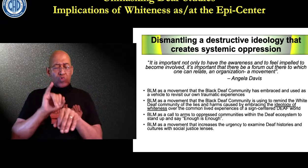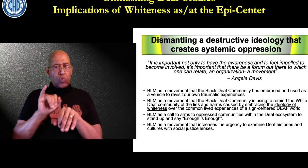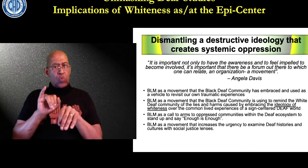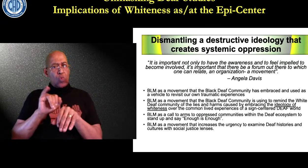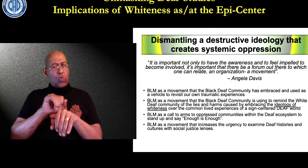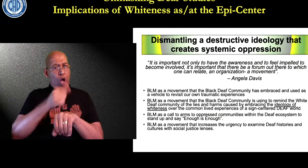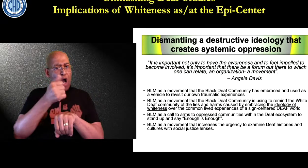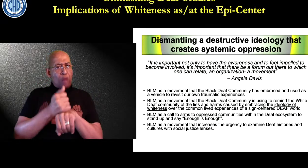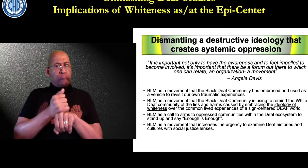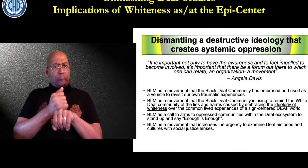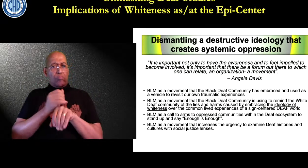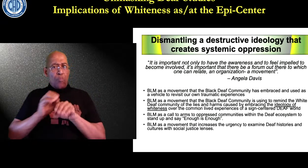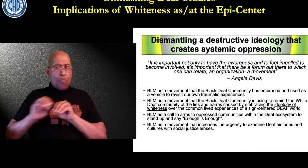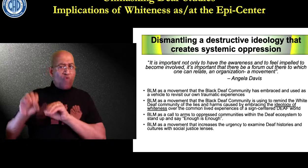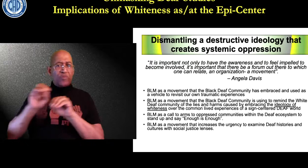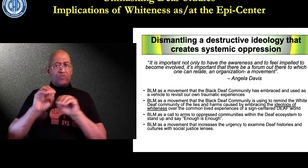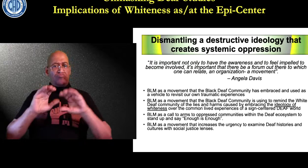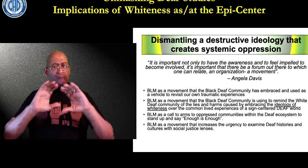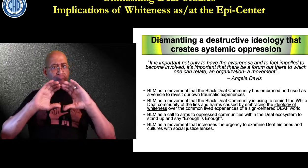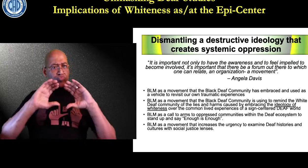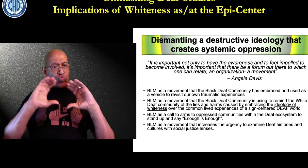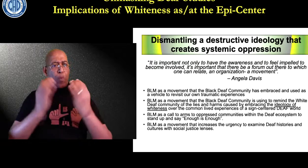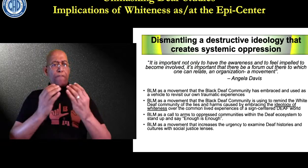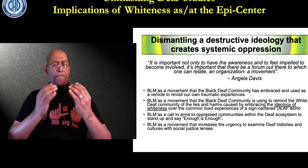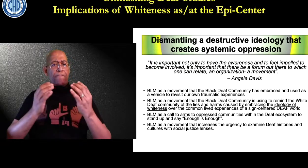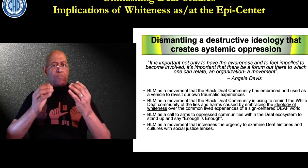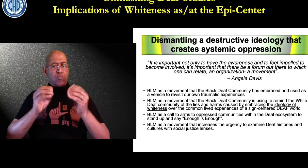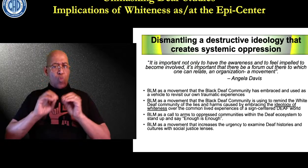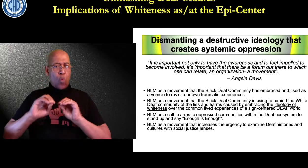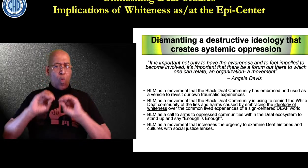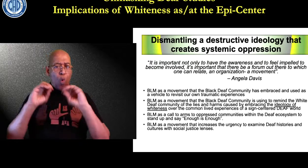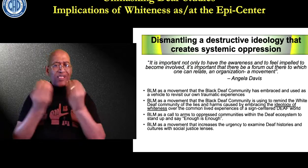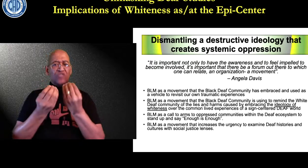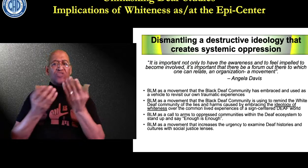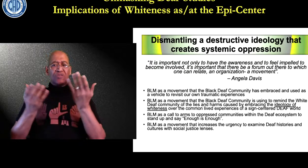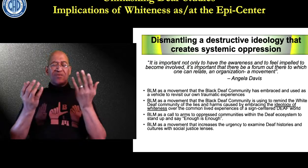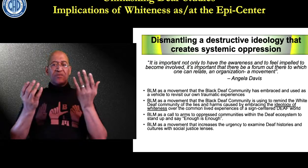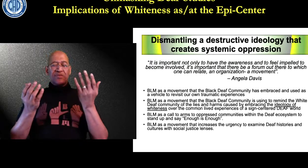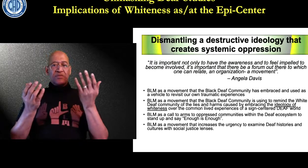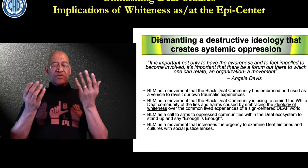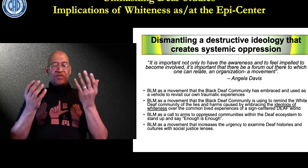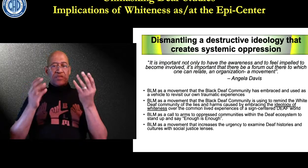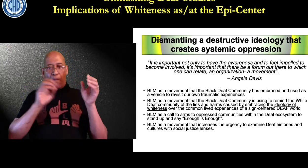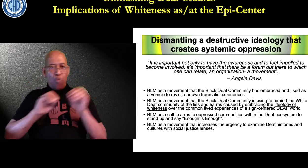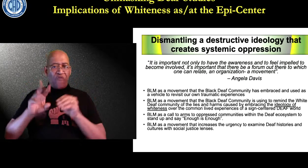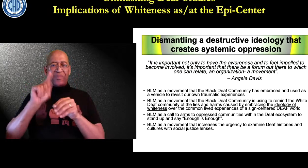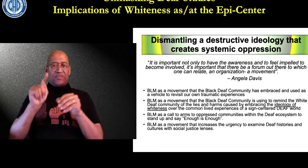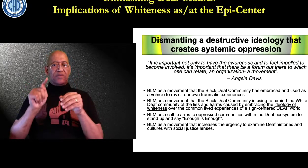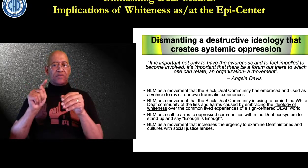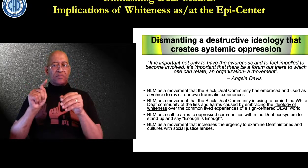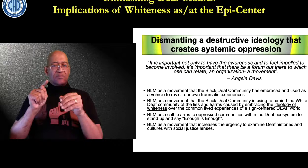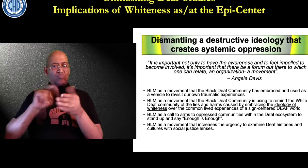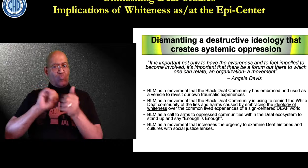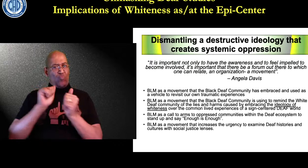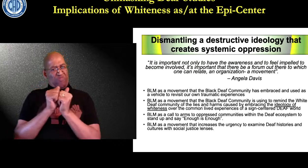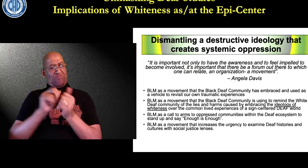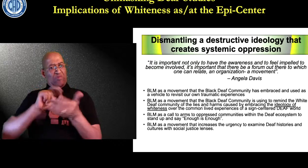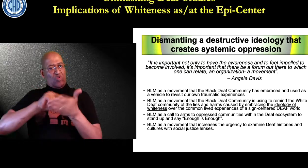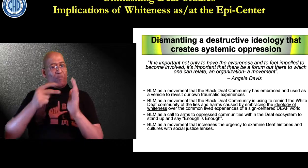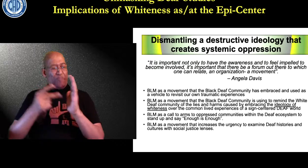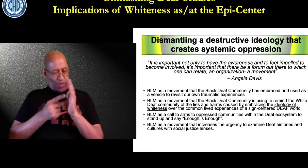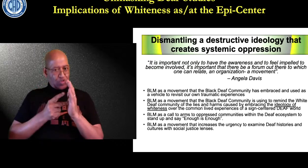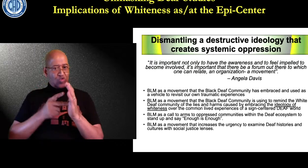and to feel impelled to become involved, but it's important also that there be a forum out there to which one